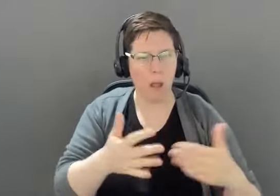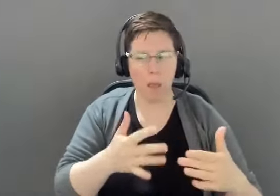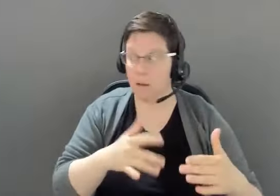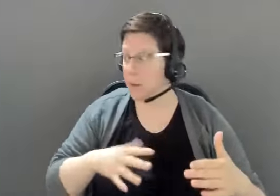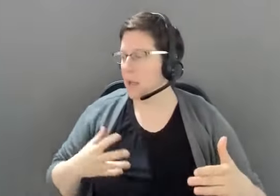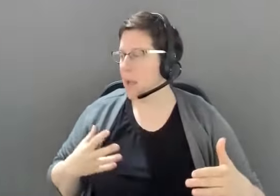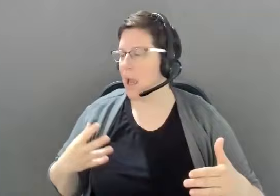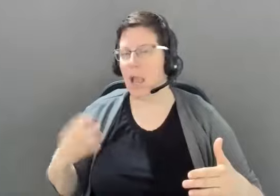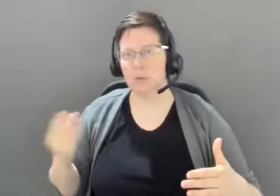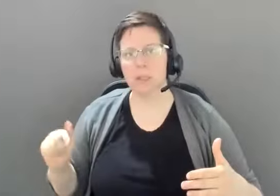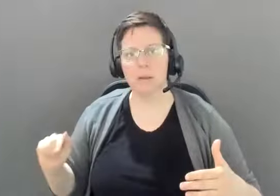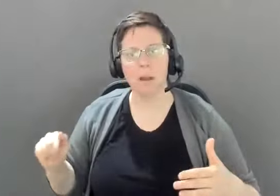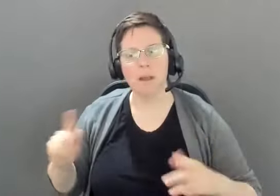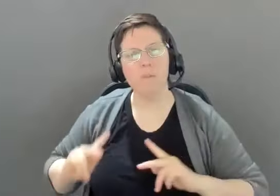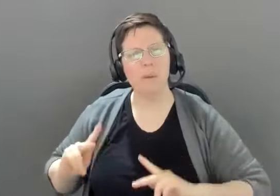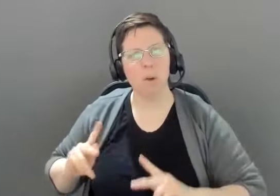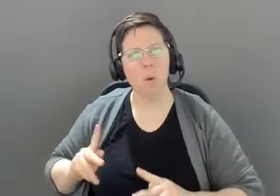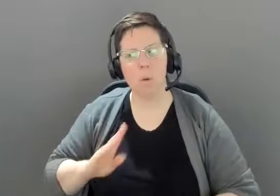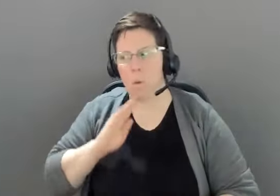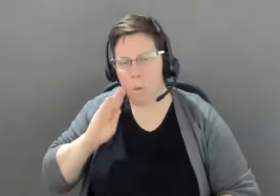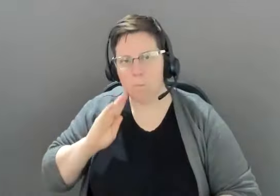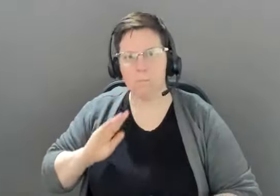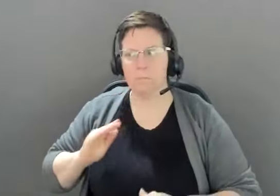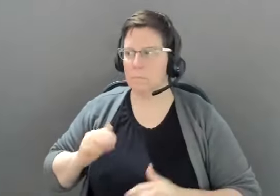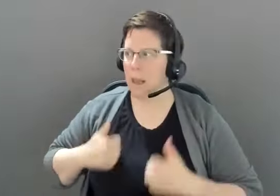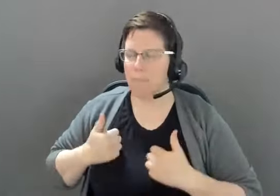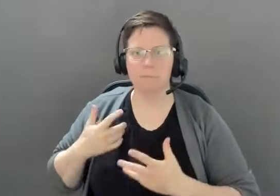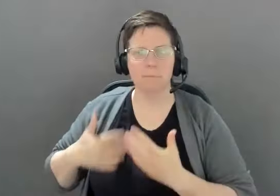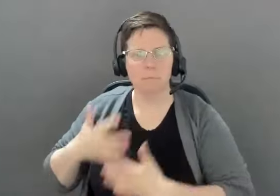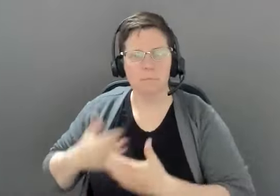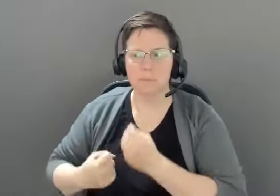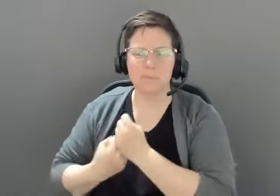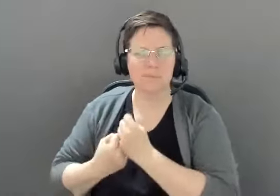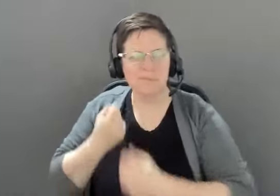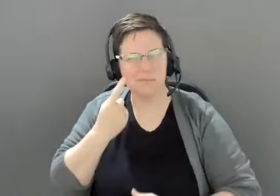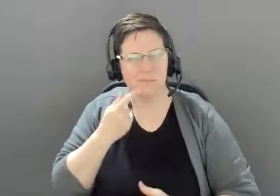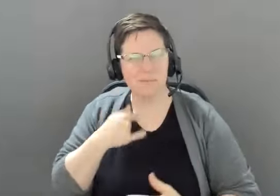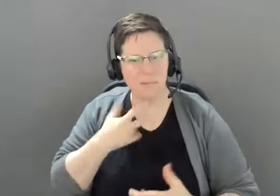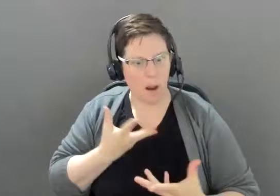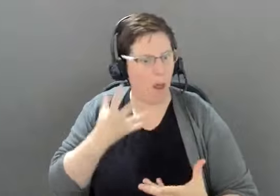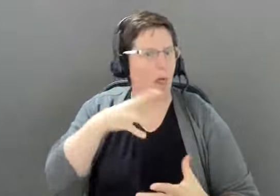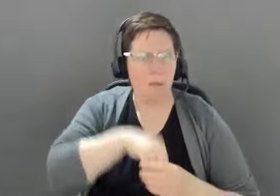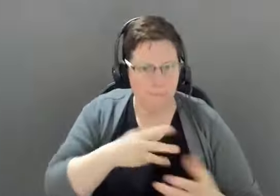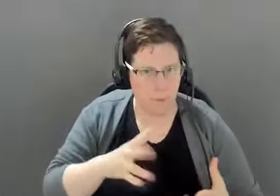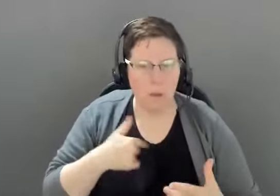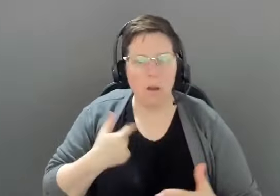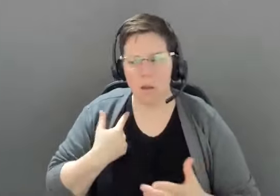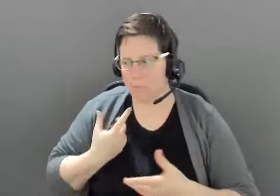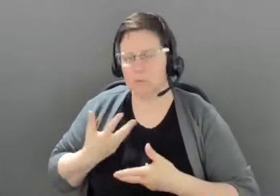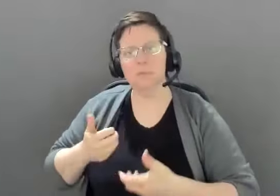people. You have to support yourself when you do advocacy. And part of that was really useful when